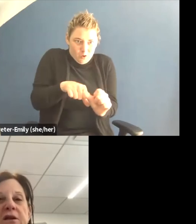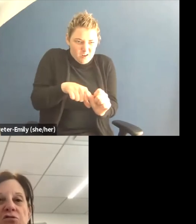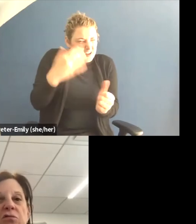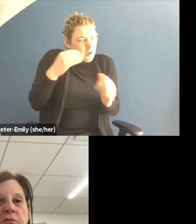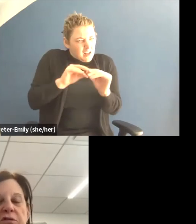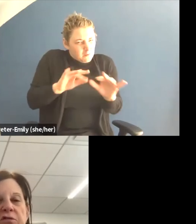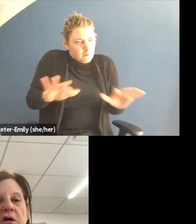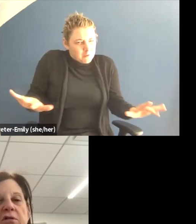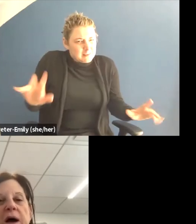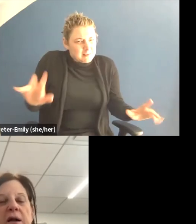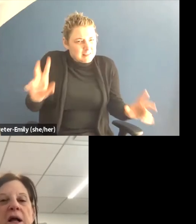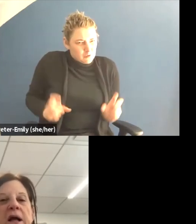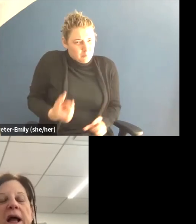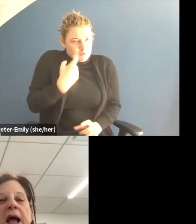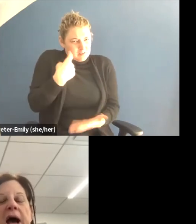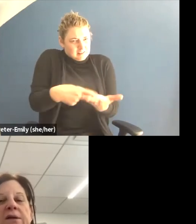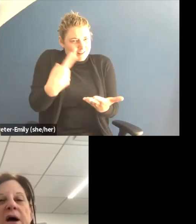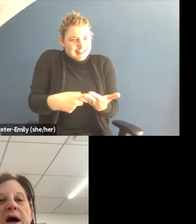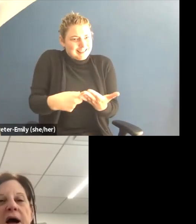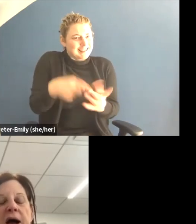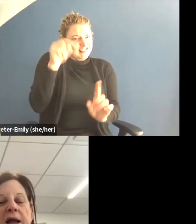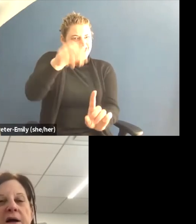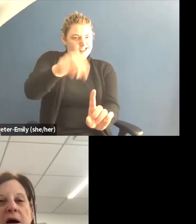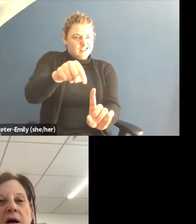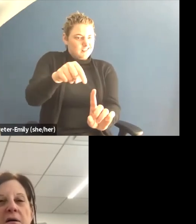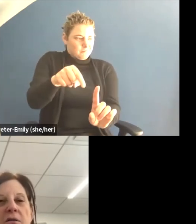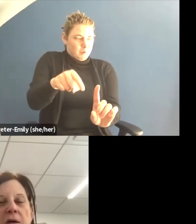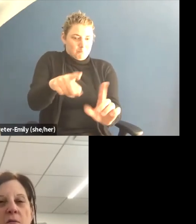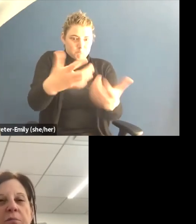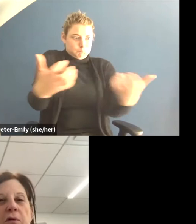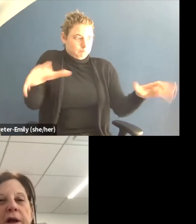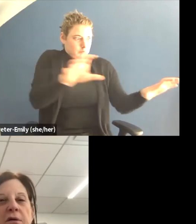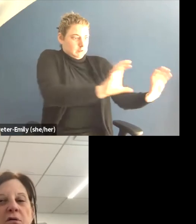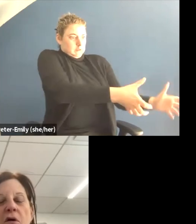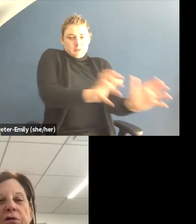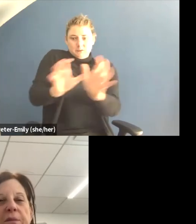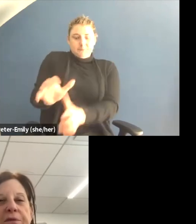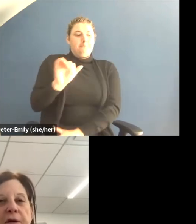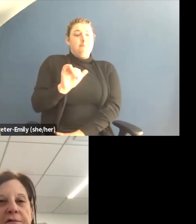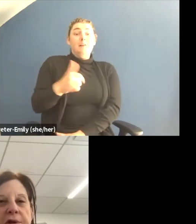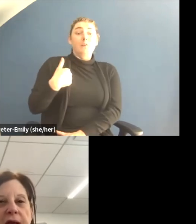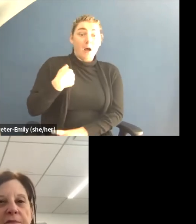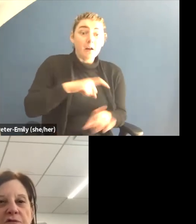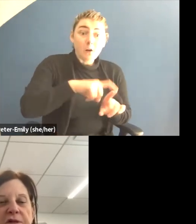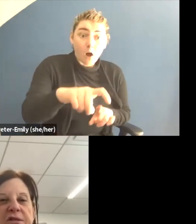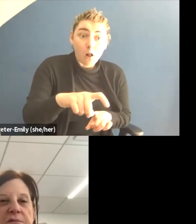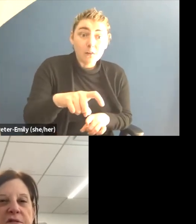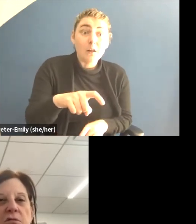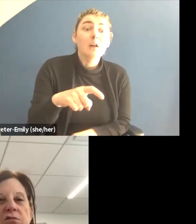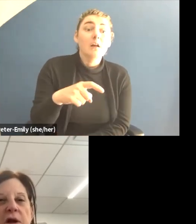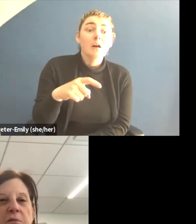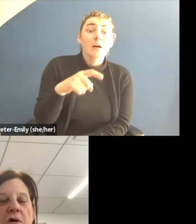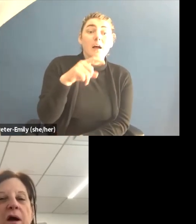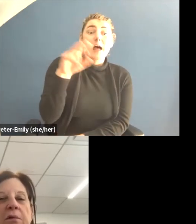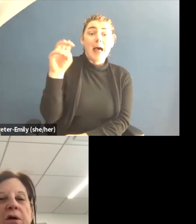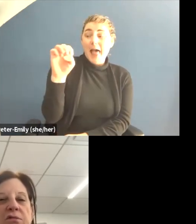diversity issue that we just talked about. Yeah. And I, at one point, called up the Reverend Emma Jordan Simpson, who